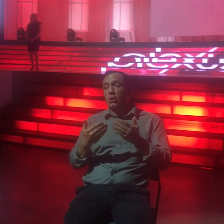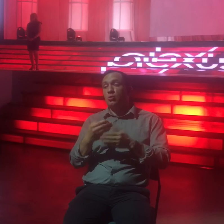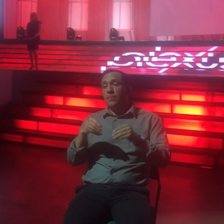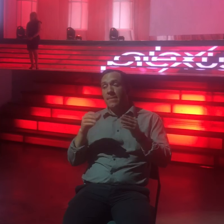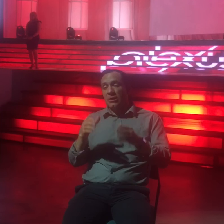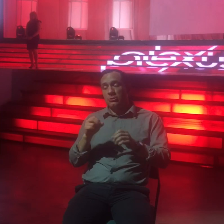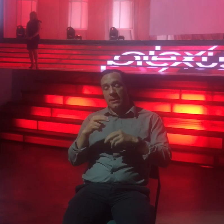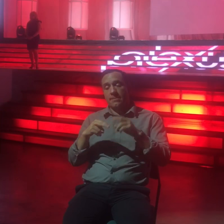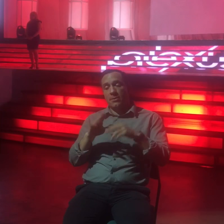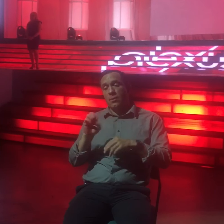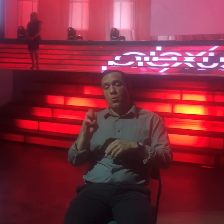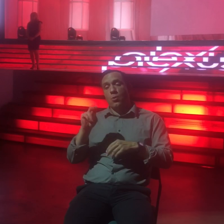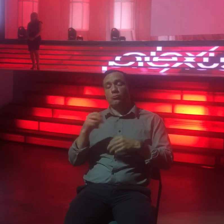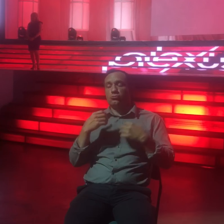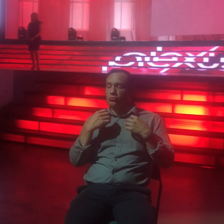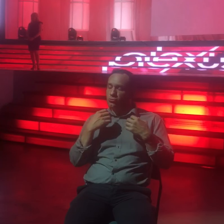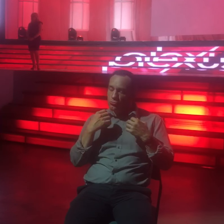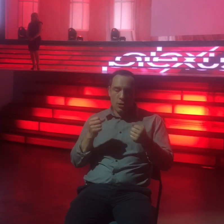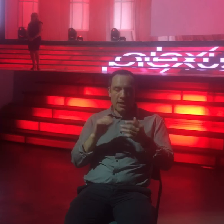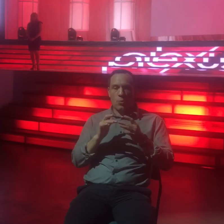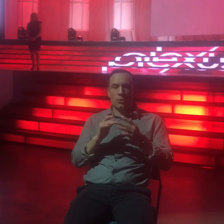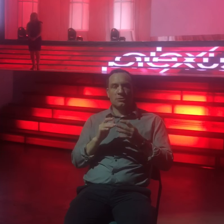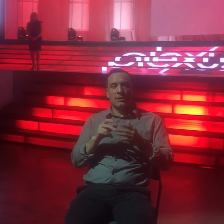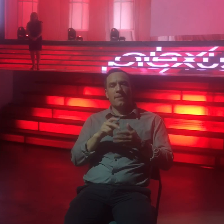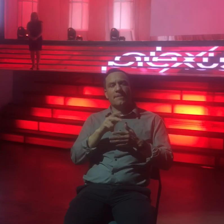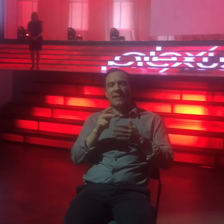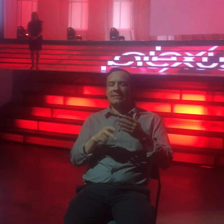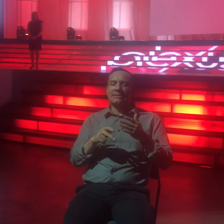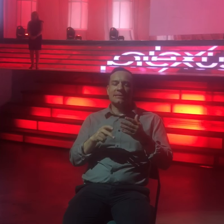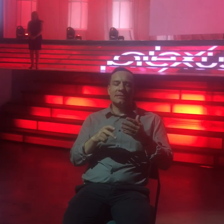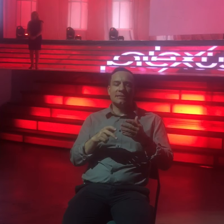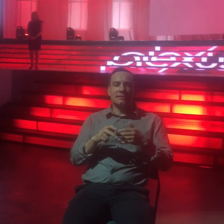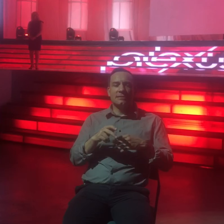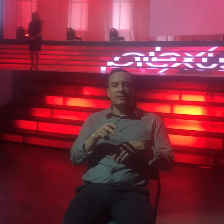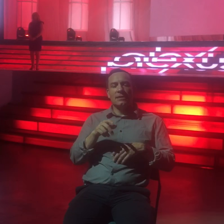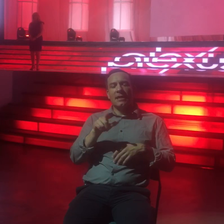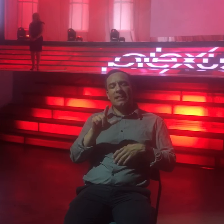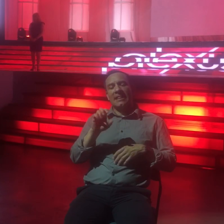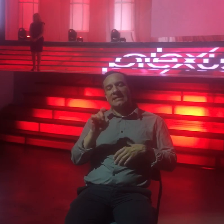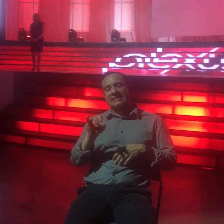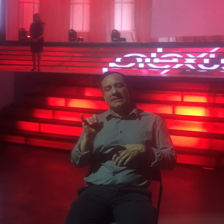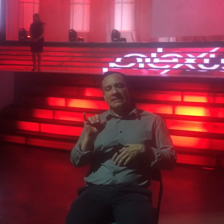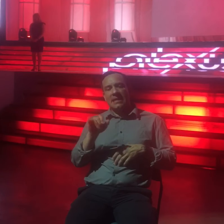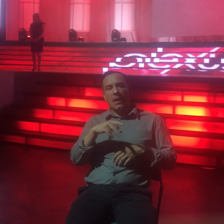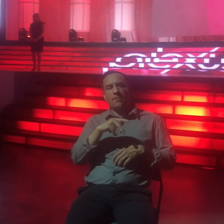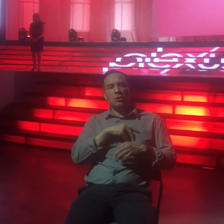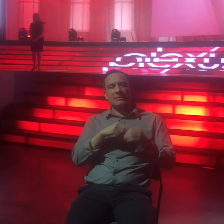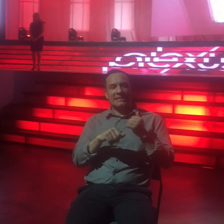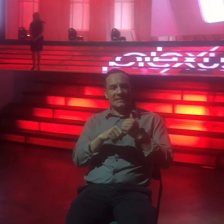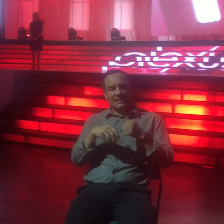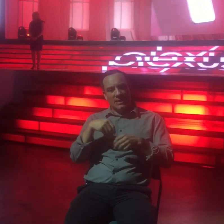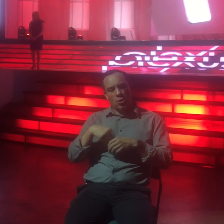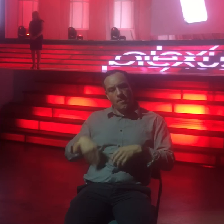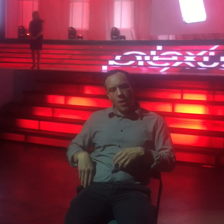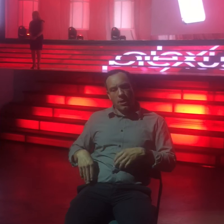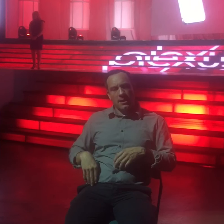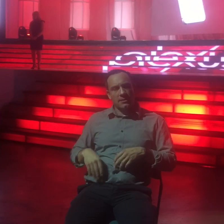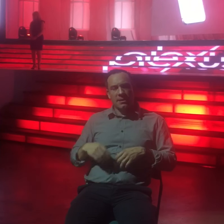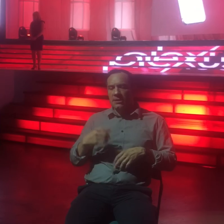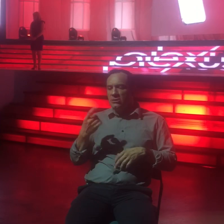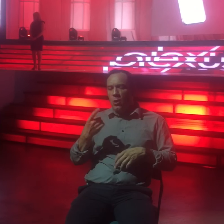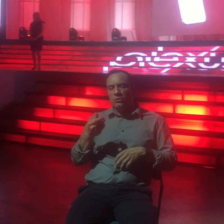strong networks. Think of LEXI as a personal assistant, right in your pocket. LEXI's always thinking several steps